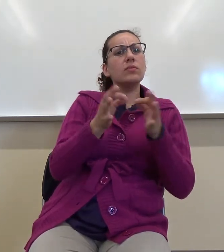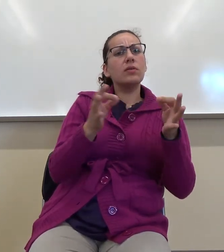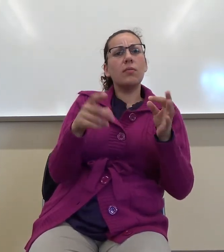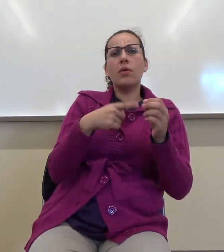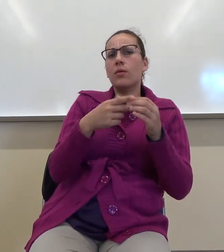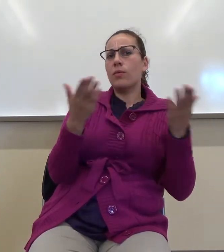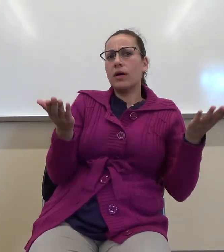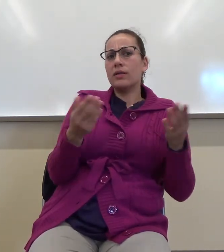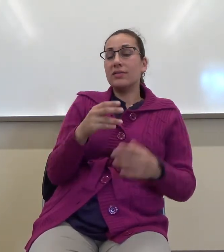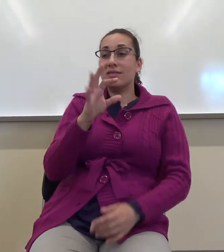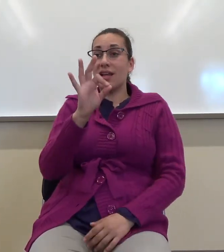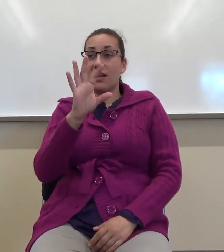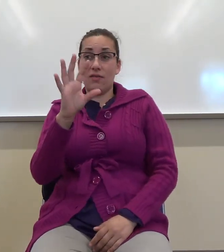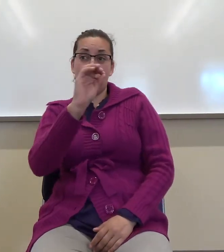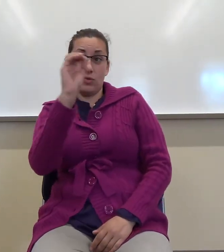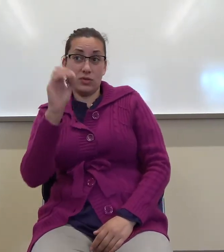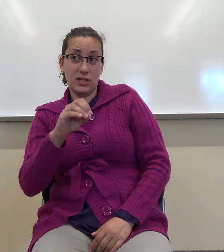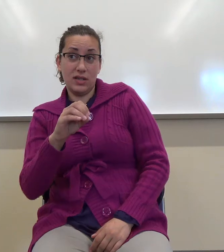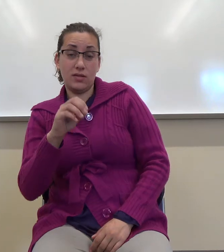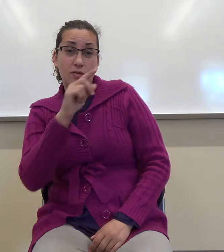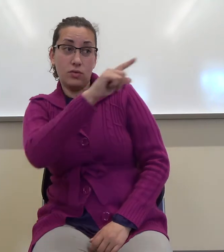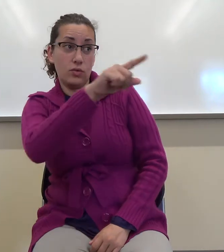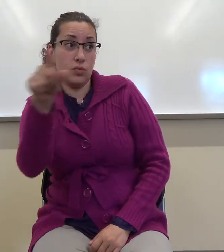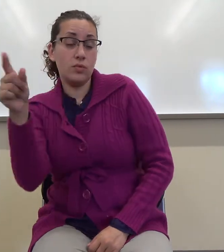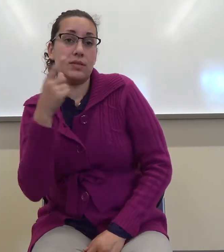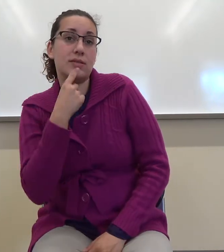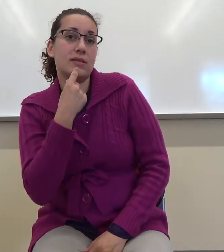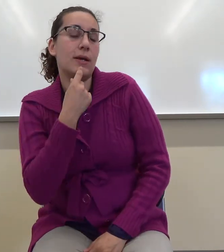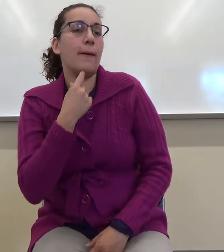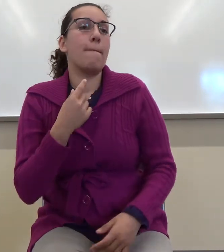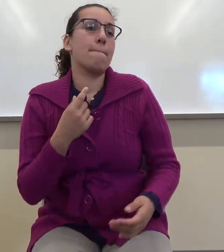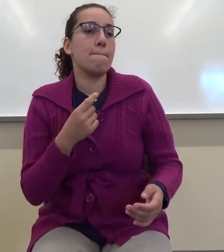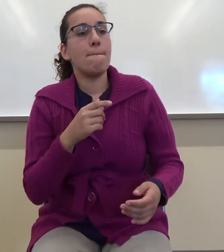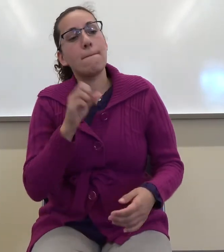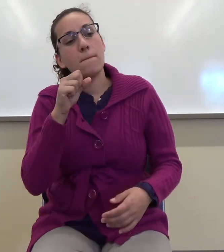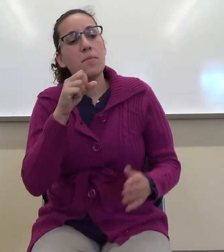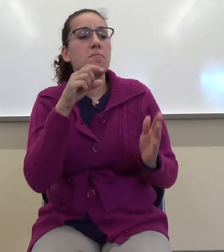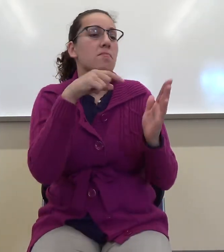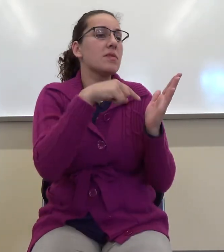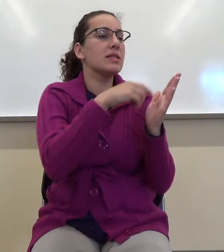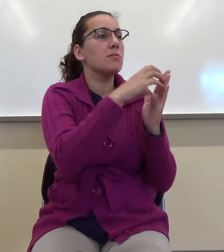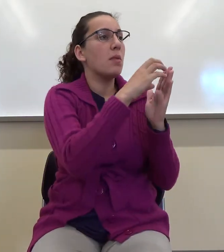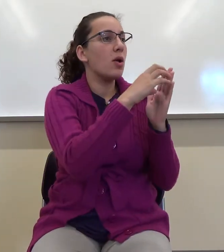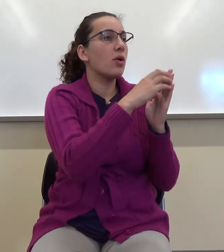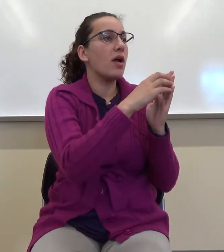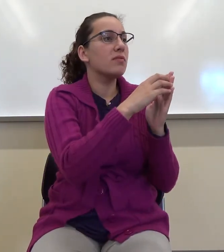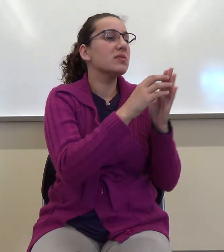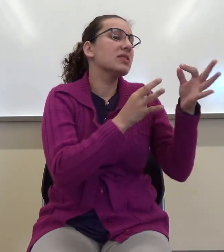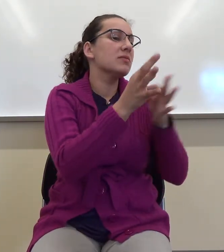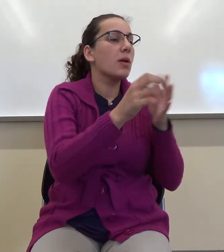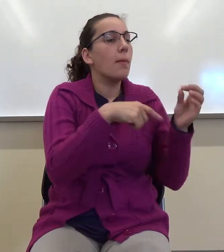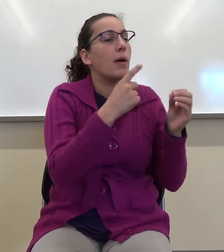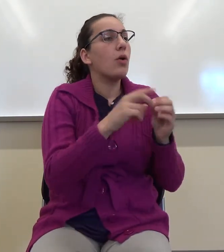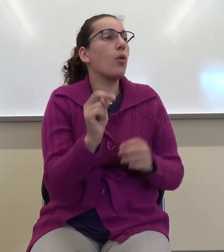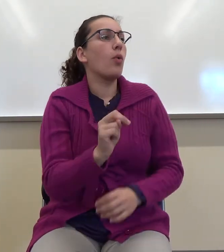of you would say this paragraph is about northern spotted owls. You see what I'm saying? That